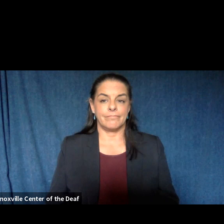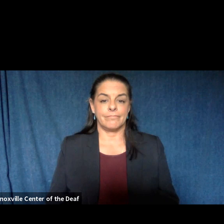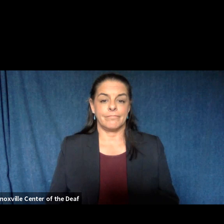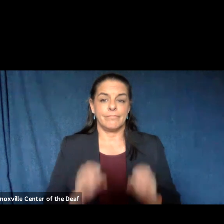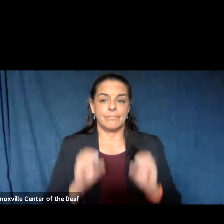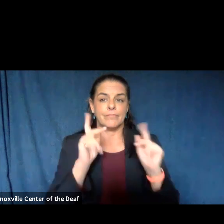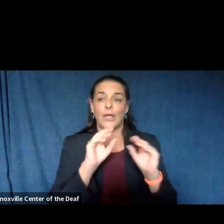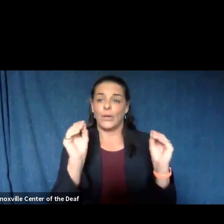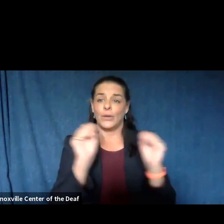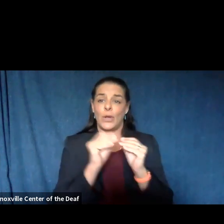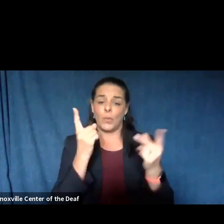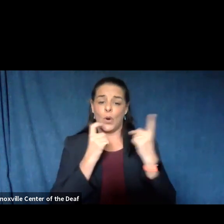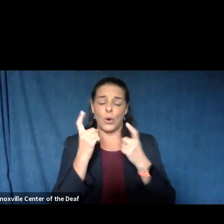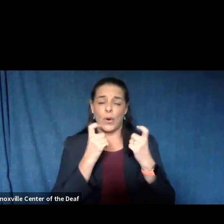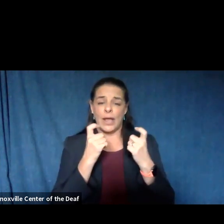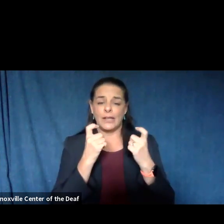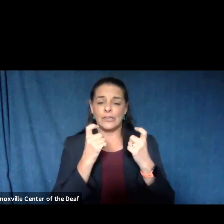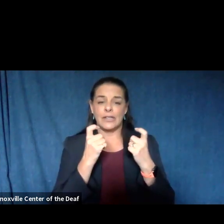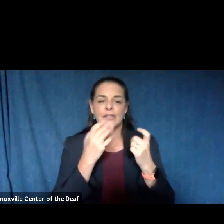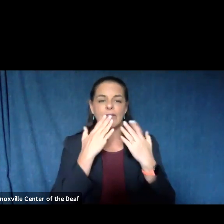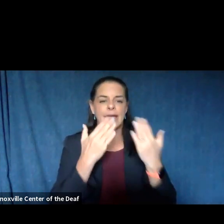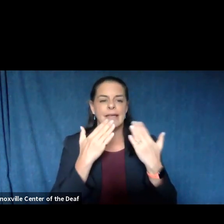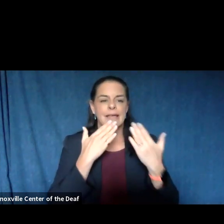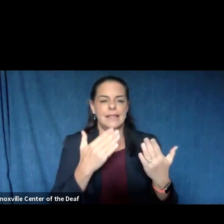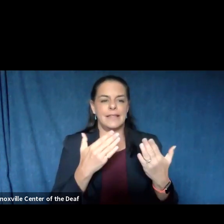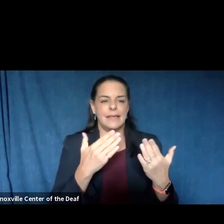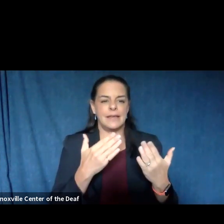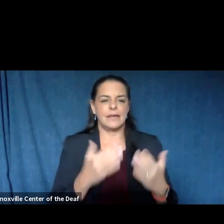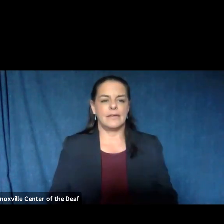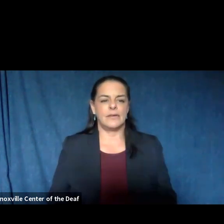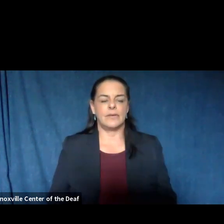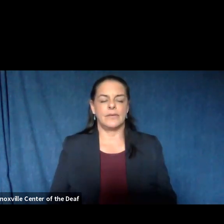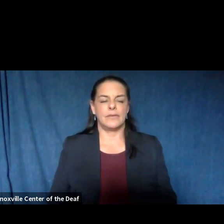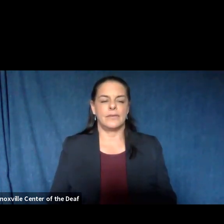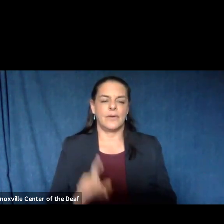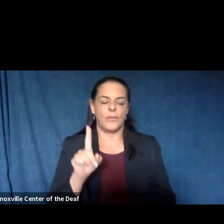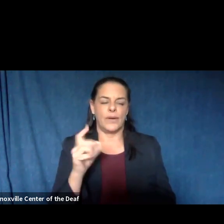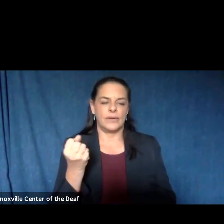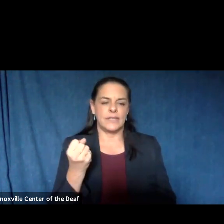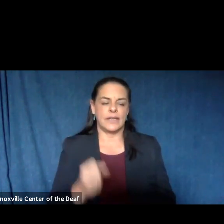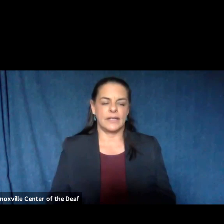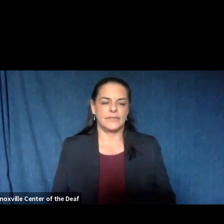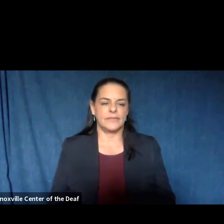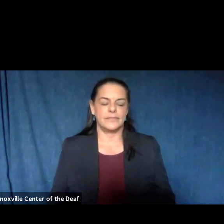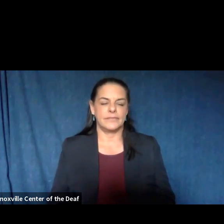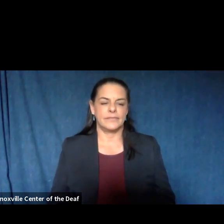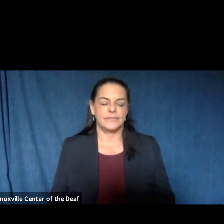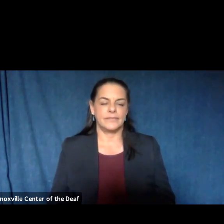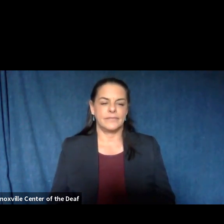All right, not seeing any other questions come in, so thank you all. Oh, Vincent says 1 second.